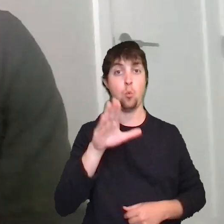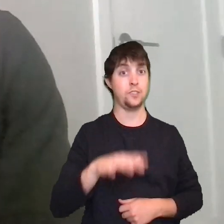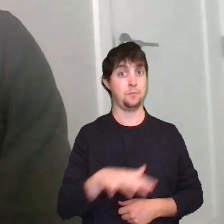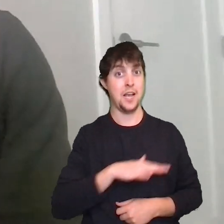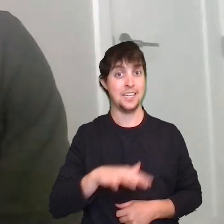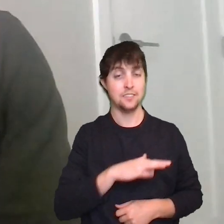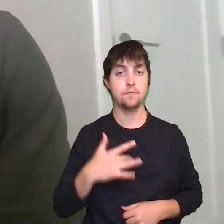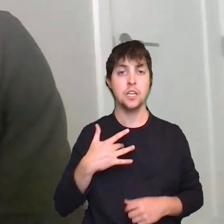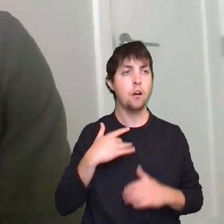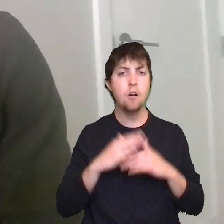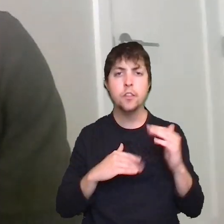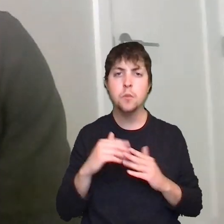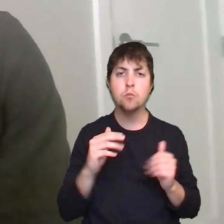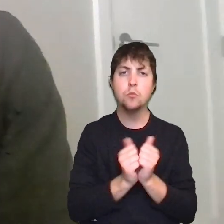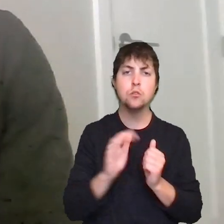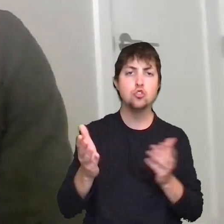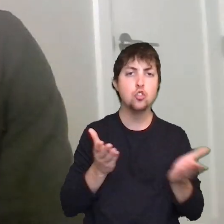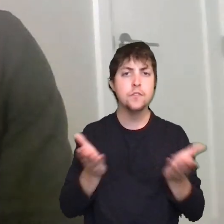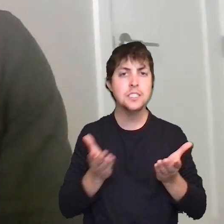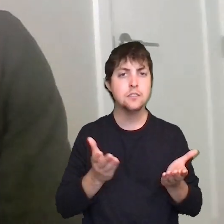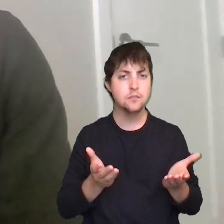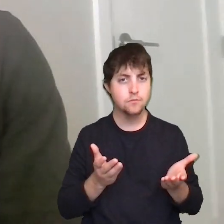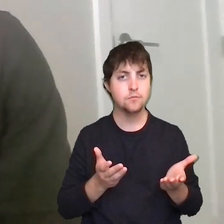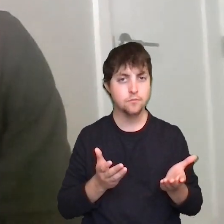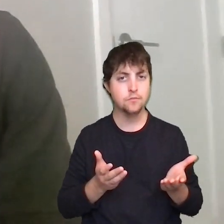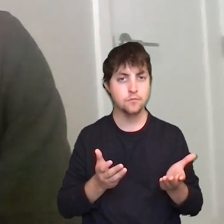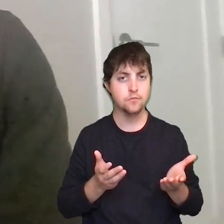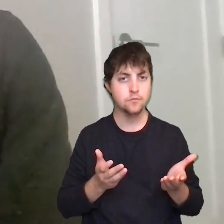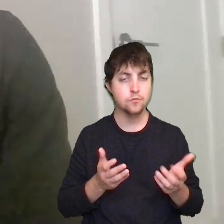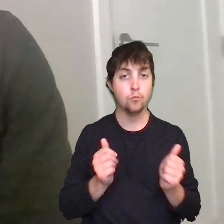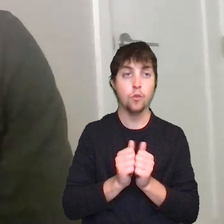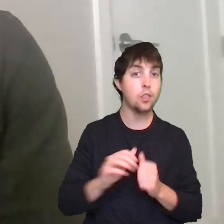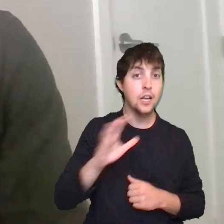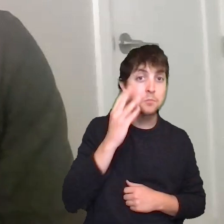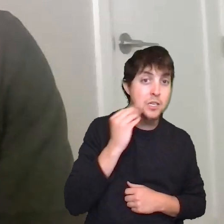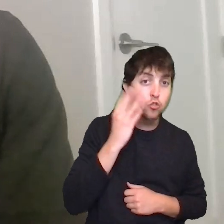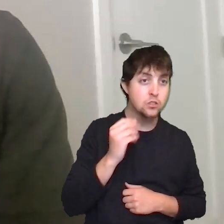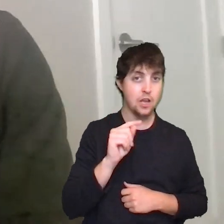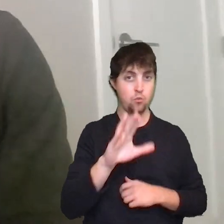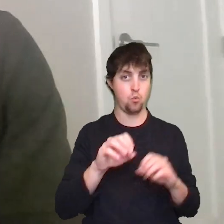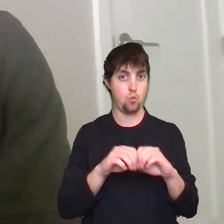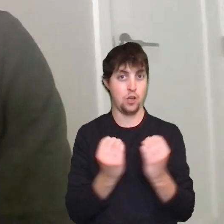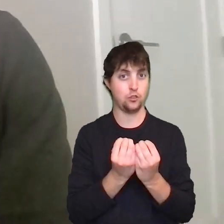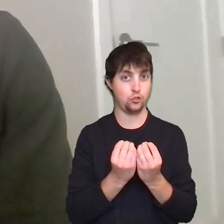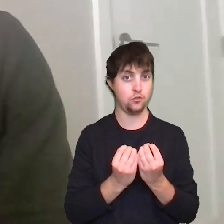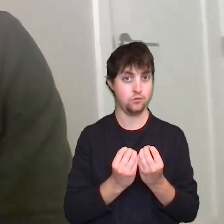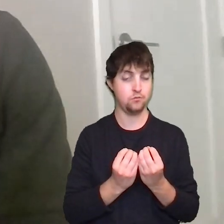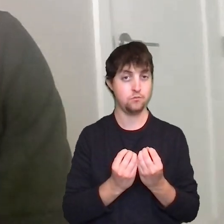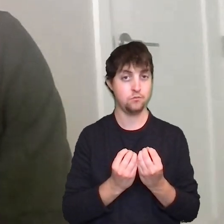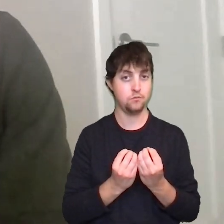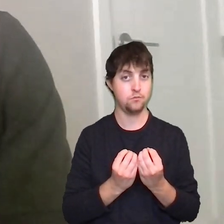into your space and feeling comfortable with services or with their experience at